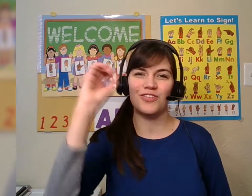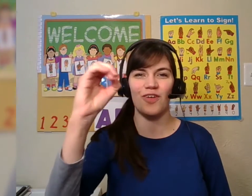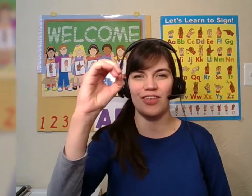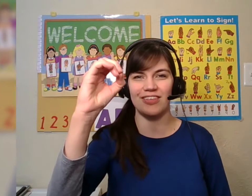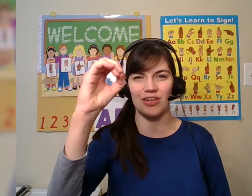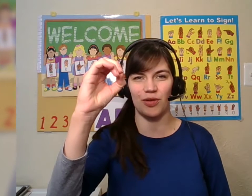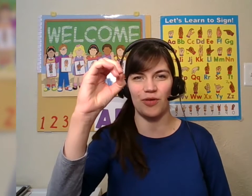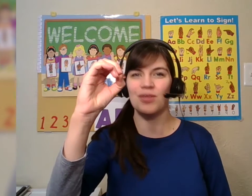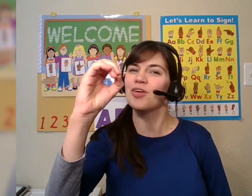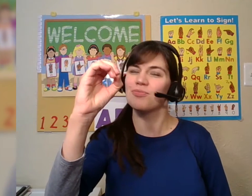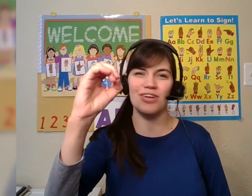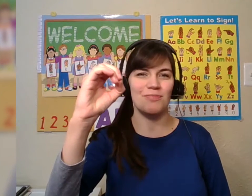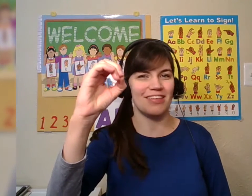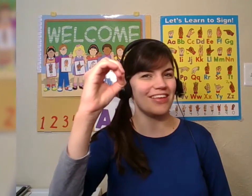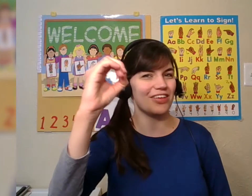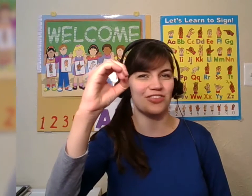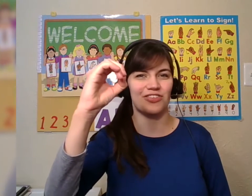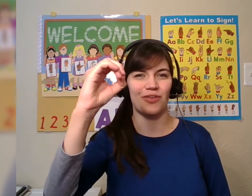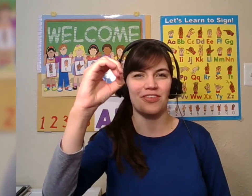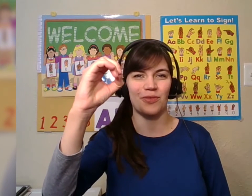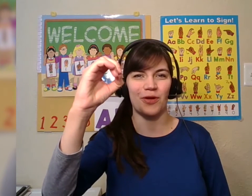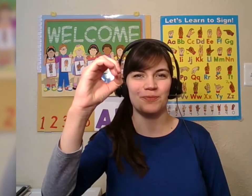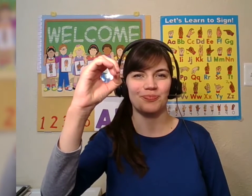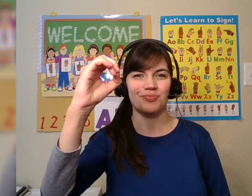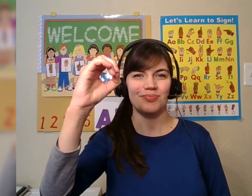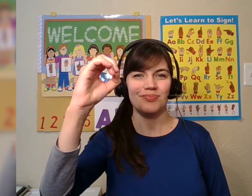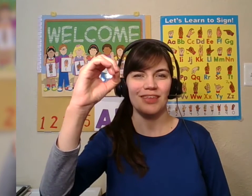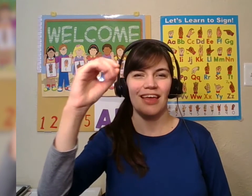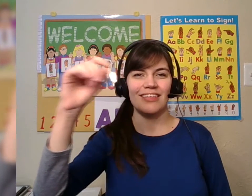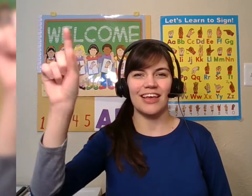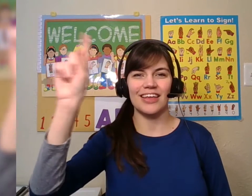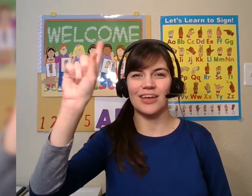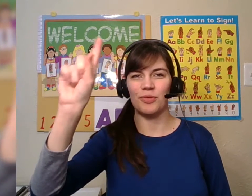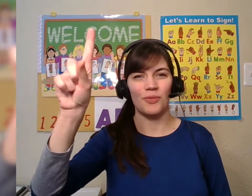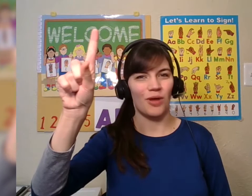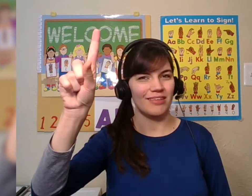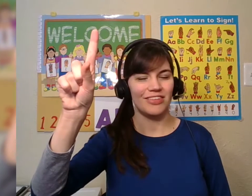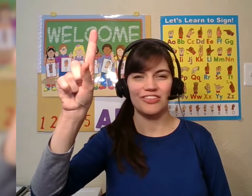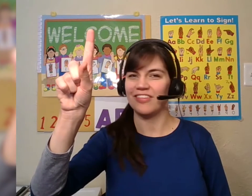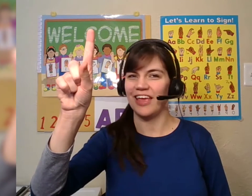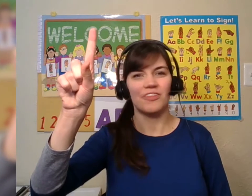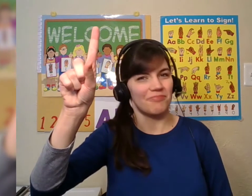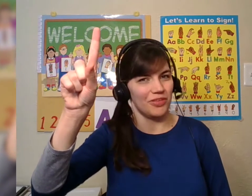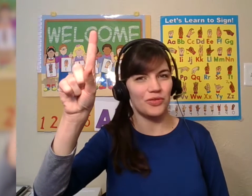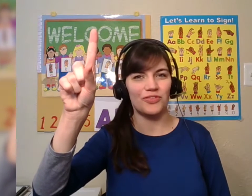of all is 0. Pretty basic, you just show a 0. Second, number 1, just like you usually